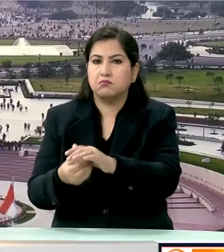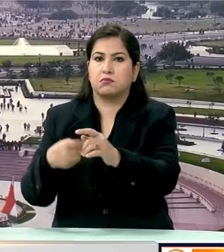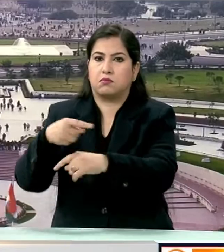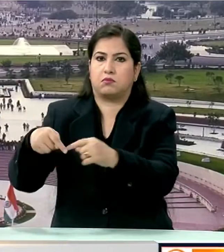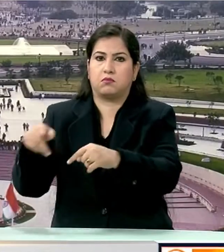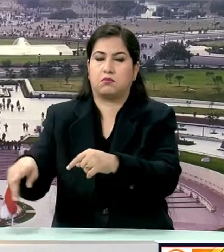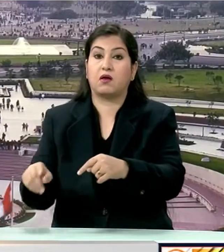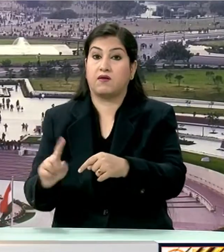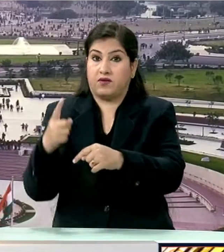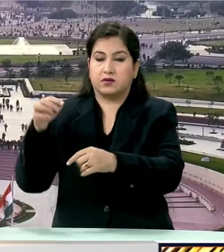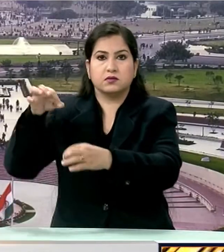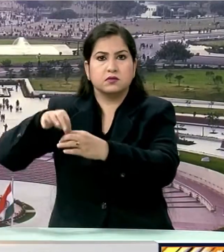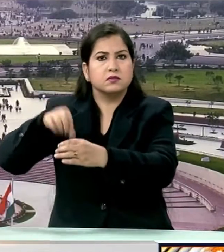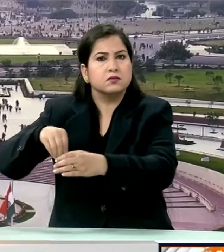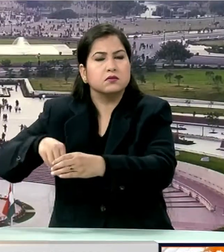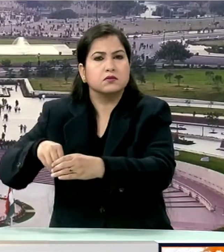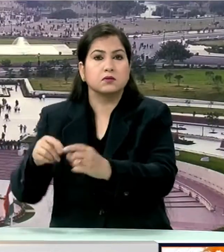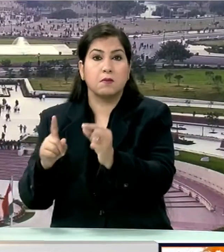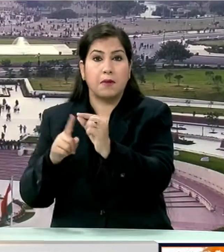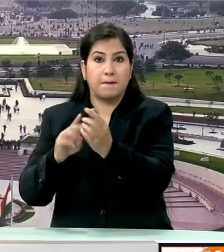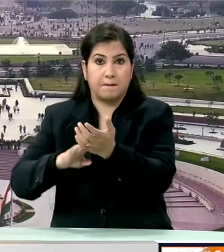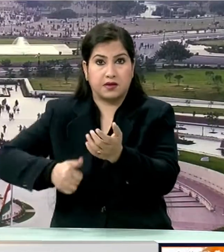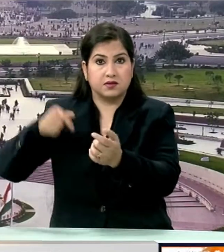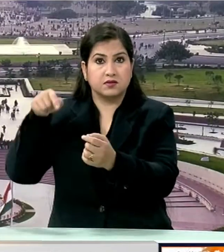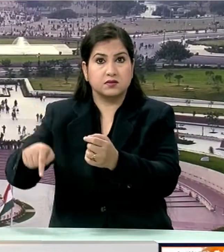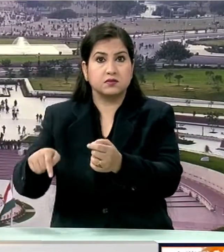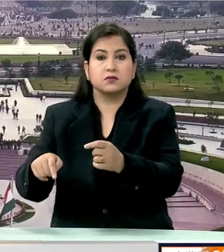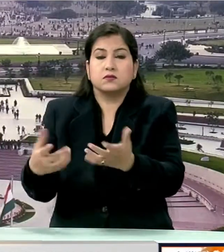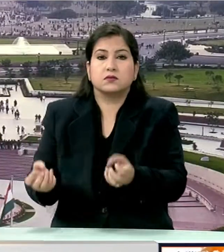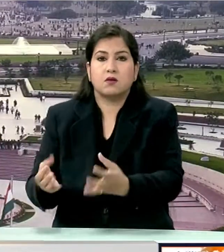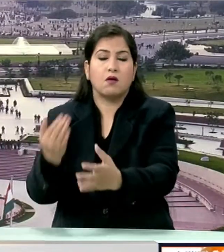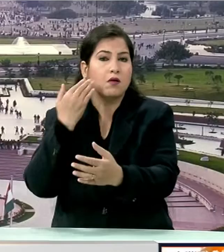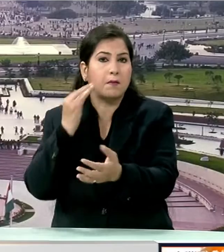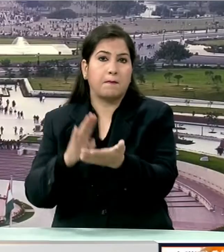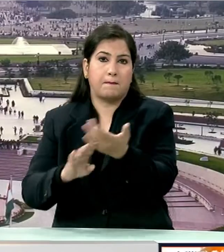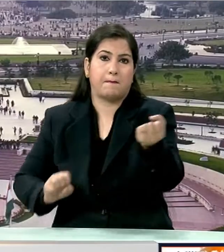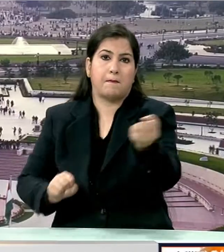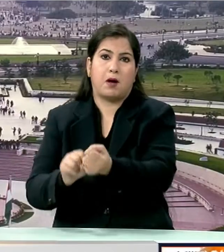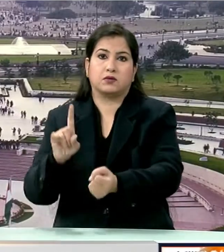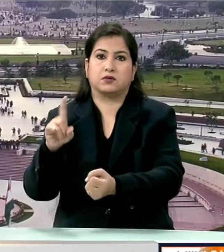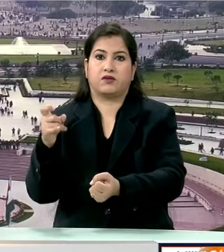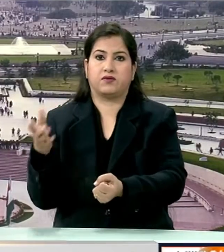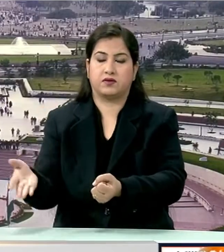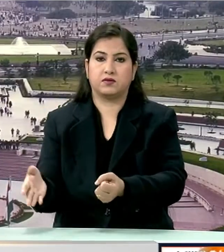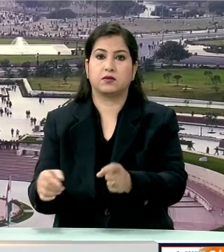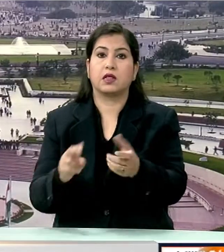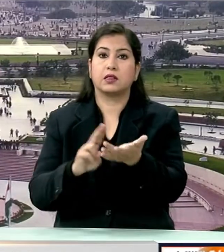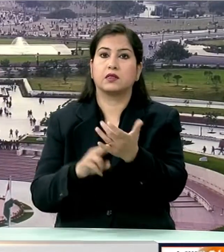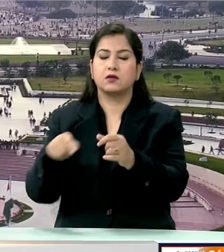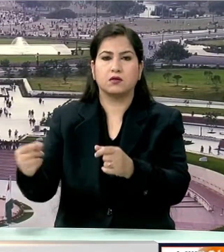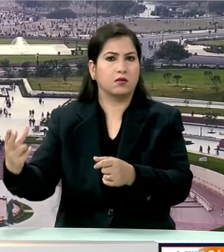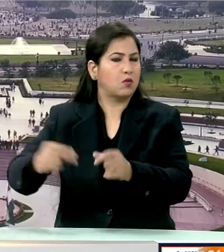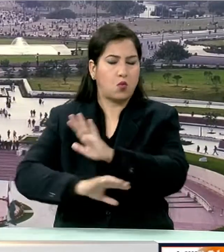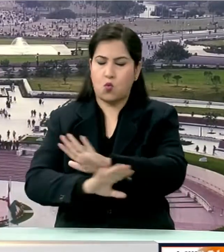trial. The first trial of a sitting prime minister in Israel is due to begin on March 17th. Netanyahu denies